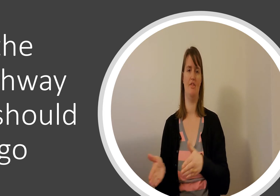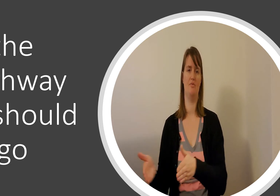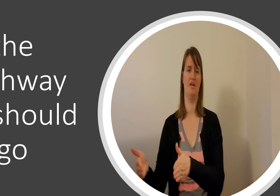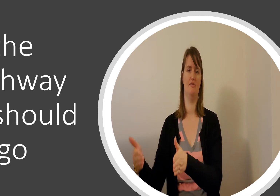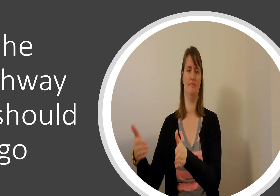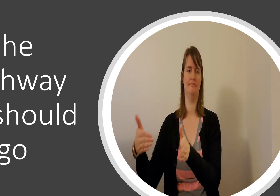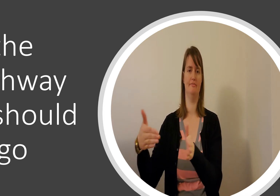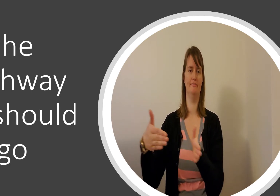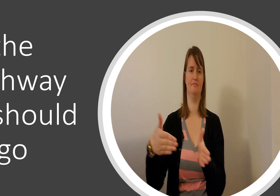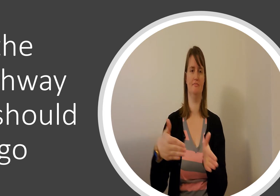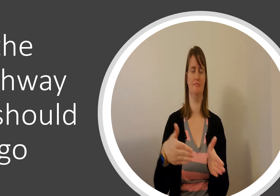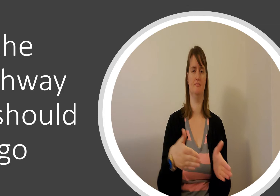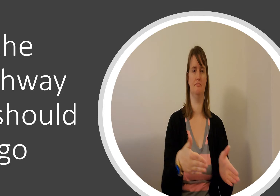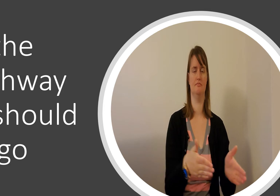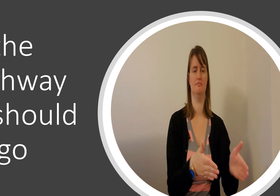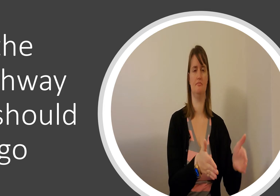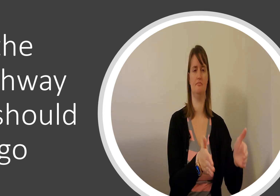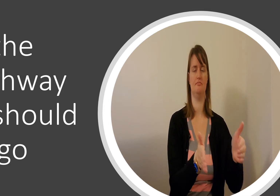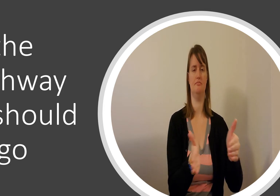Pathway.